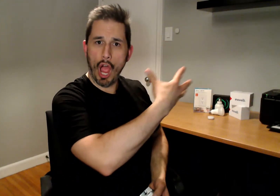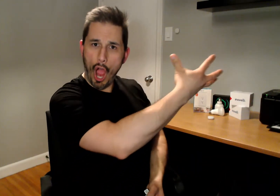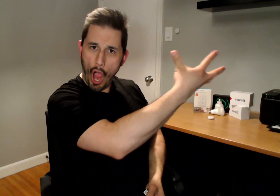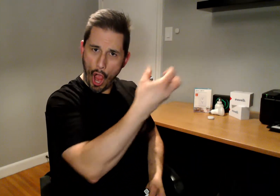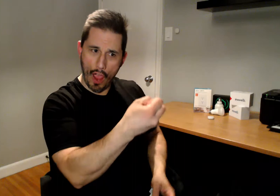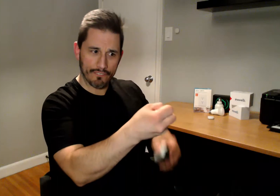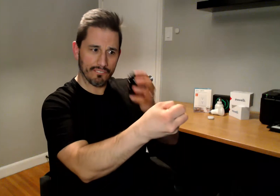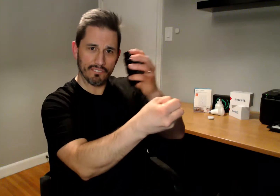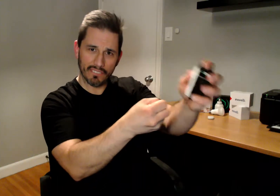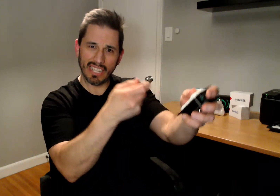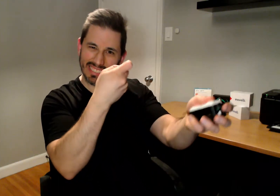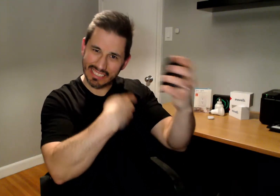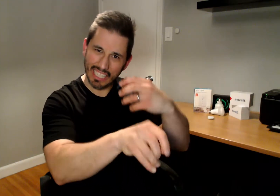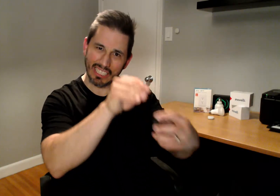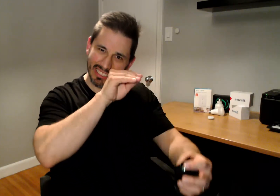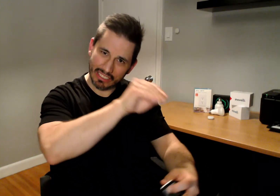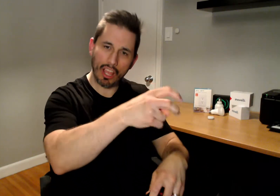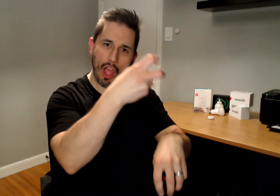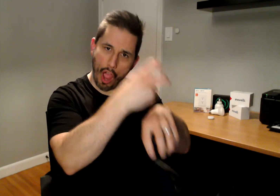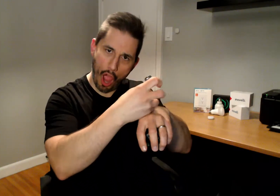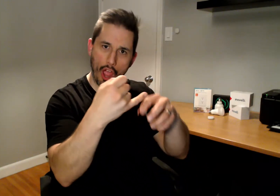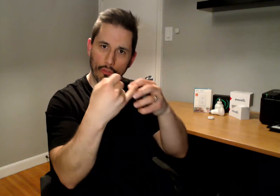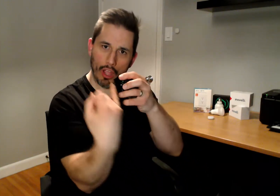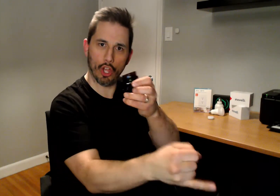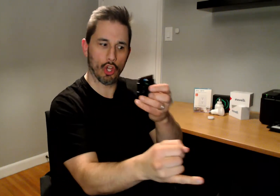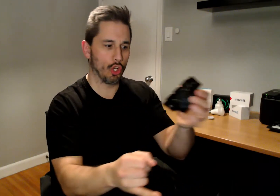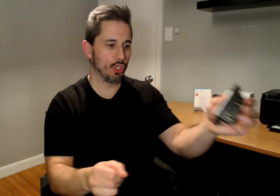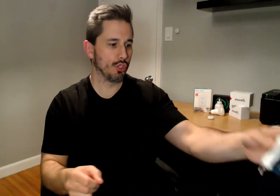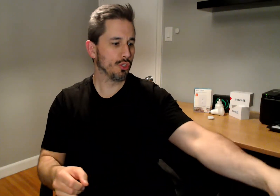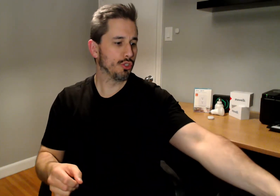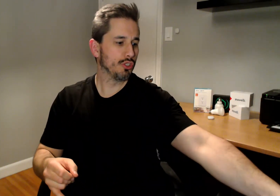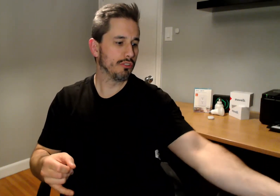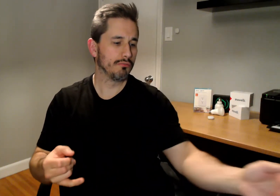What you would do is get rid of that light switch and then hardwire the Inovelli.